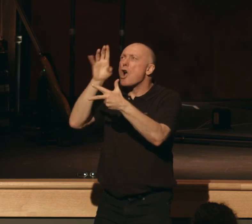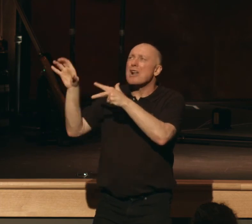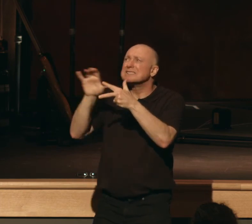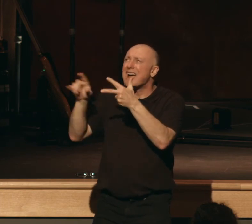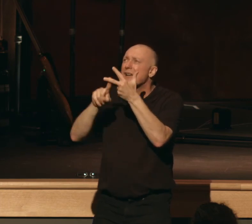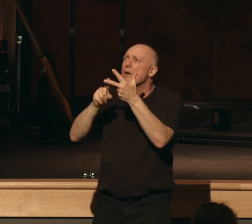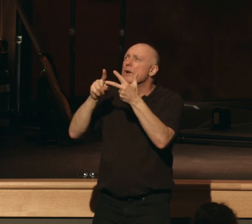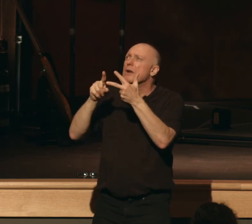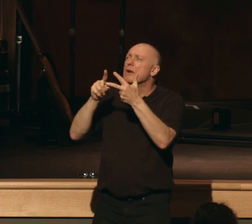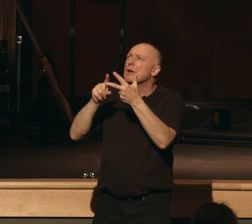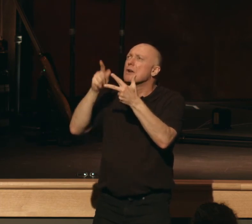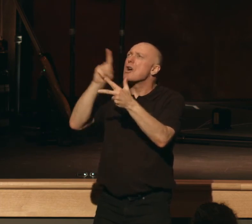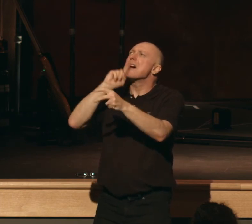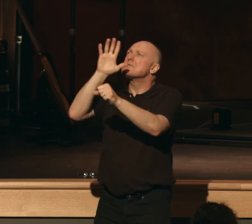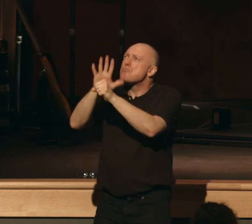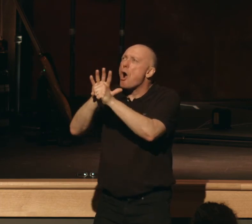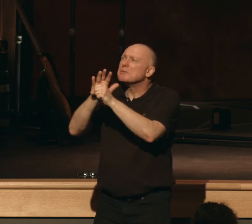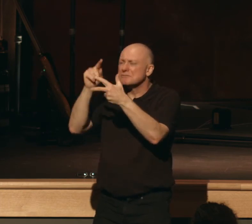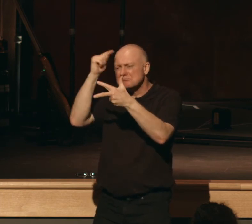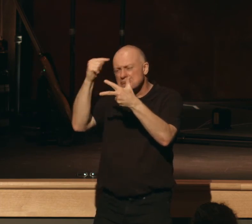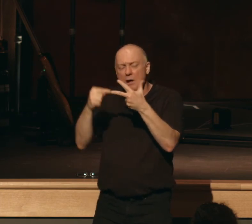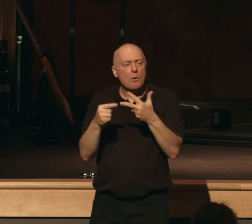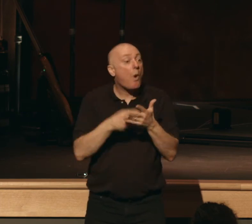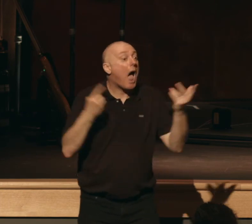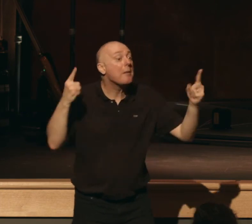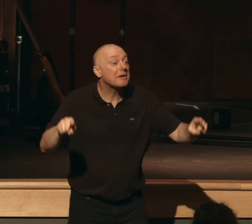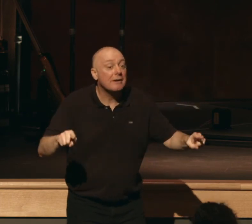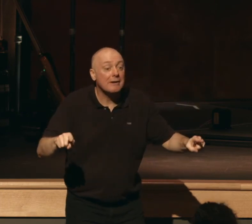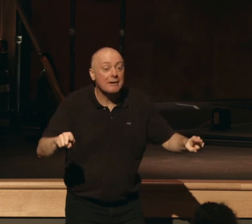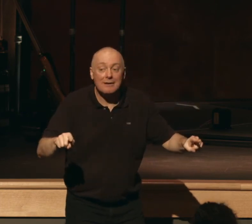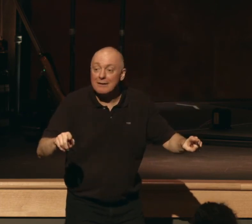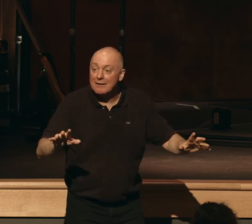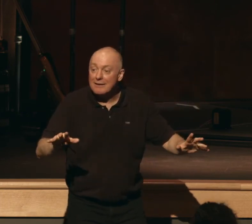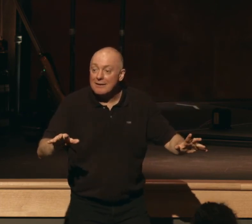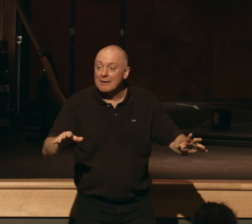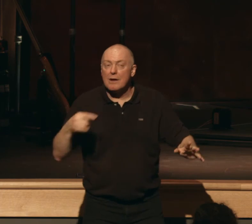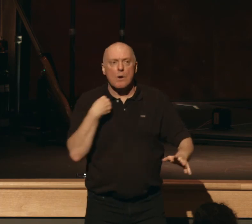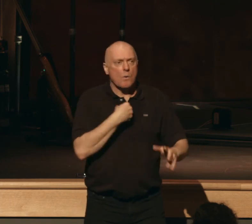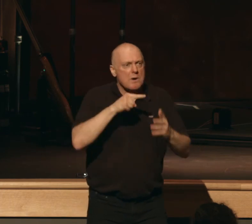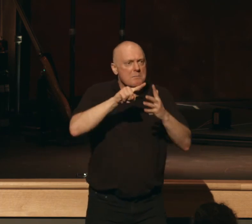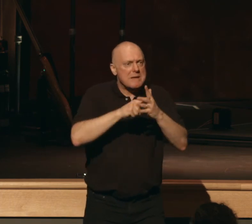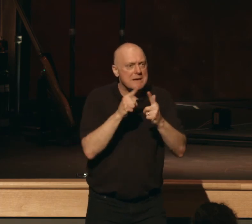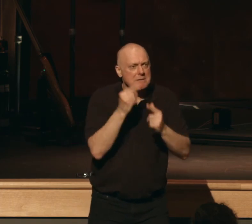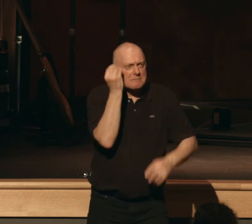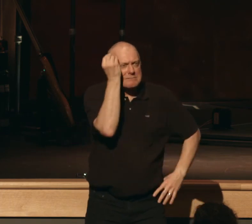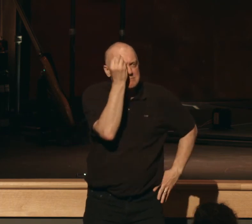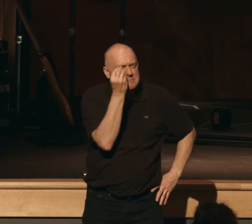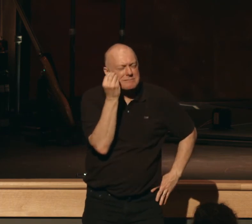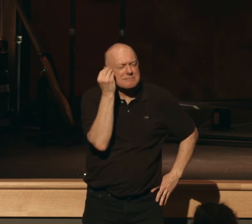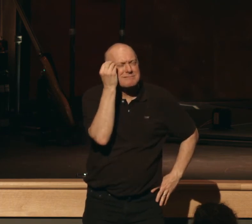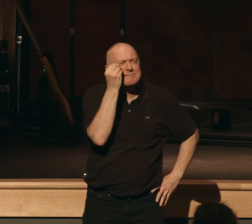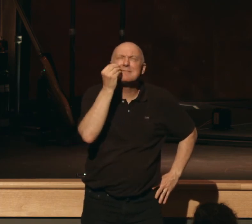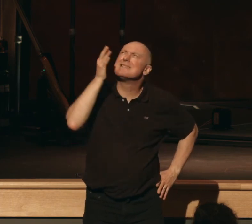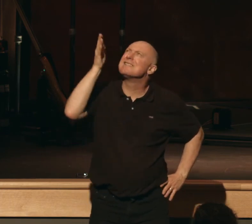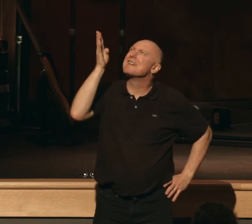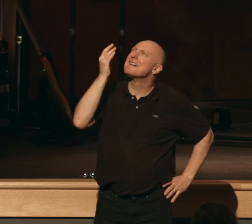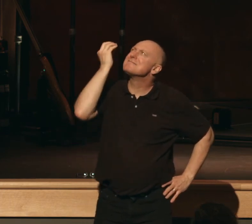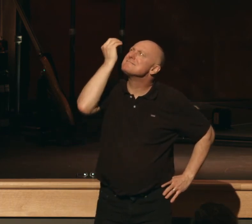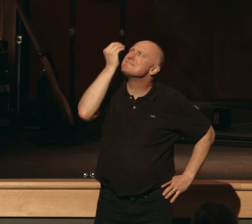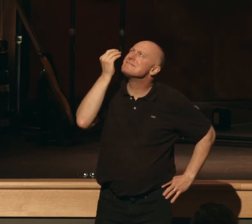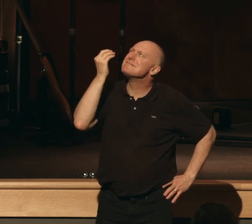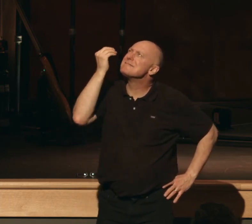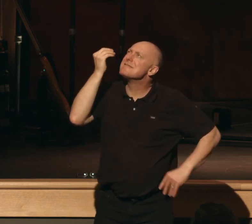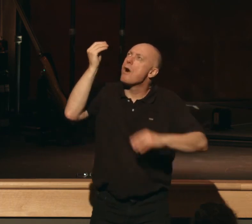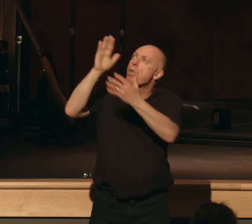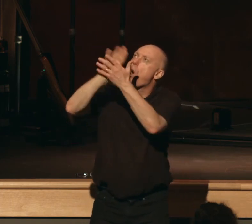a verse that is a promise from God. Here's what would happen. As we begin to meditate on who God is, the